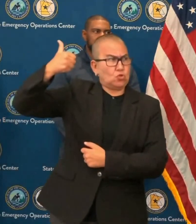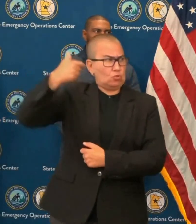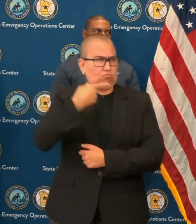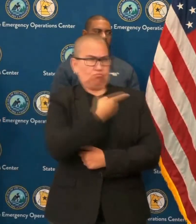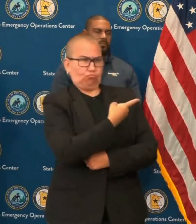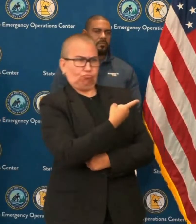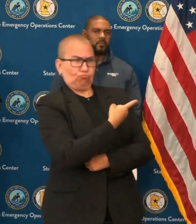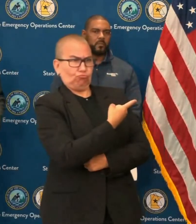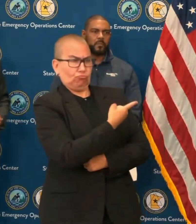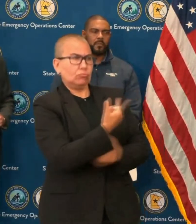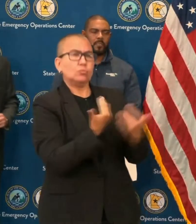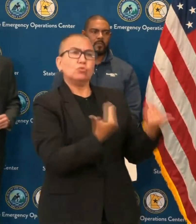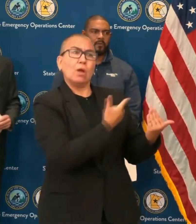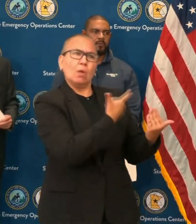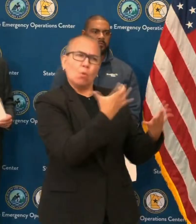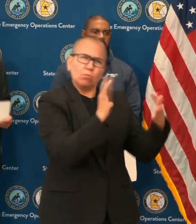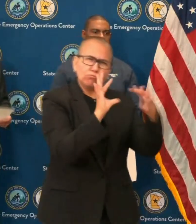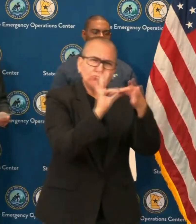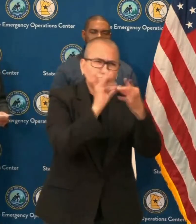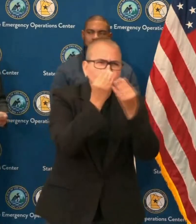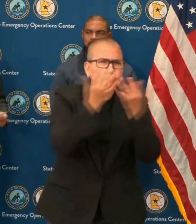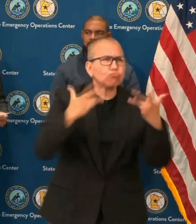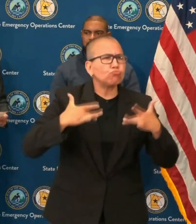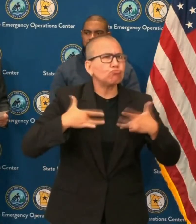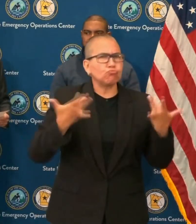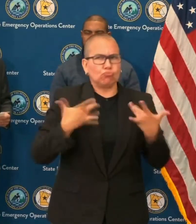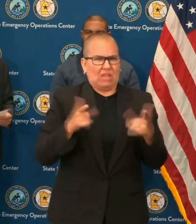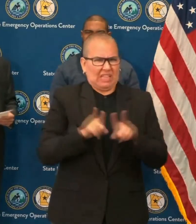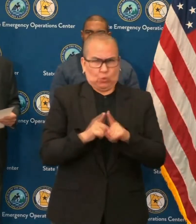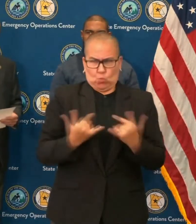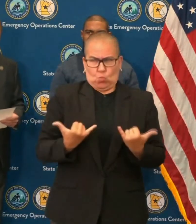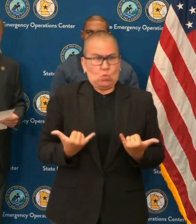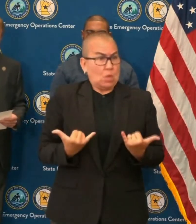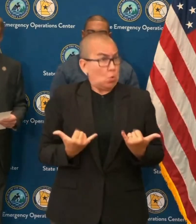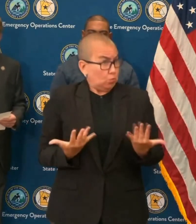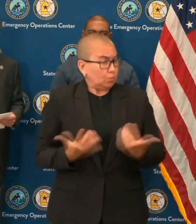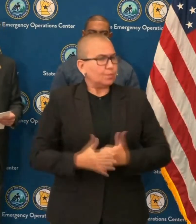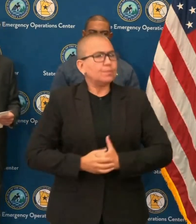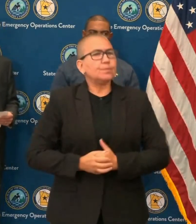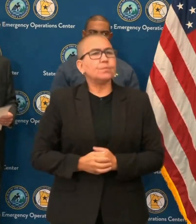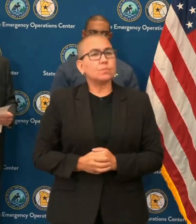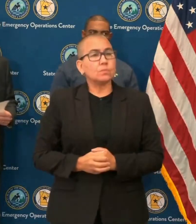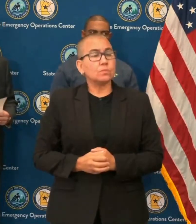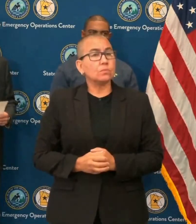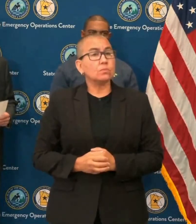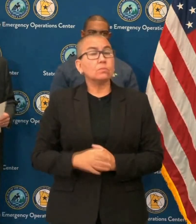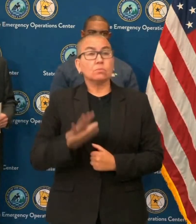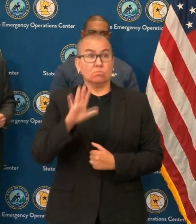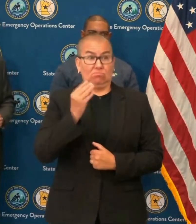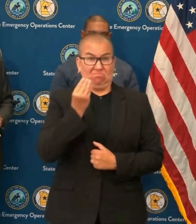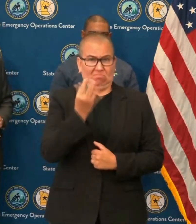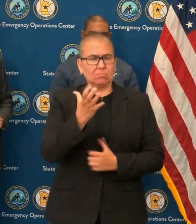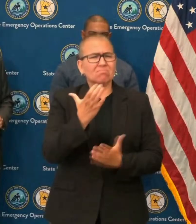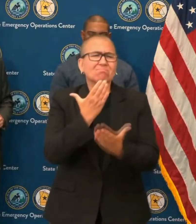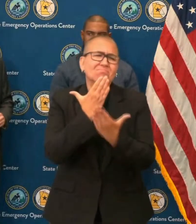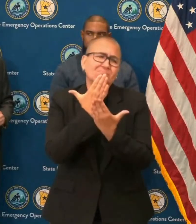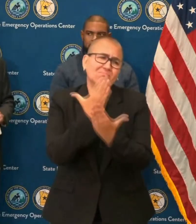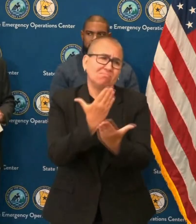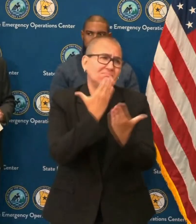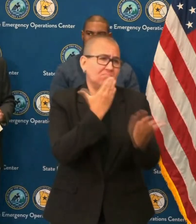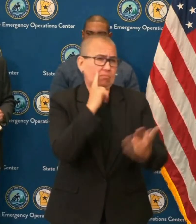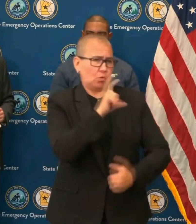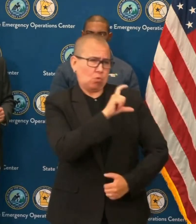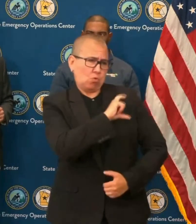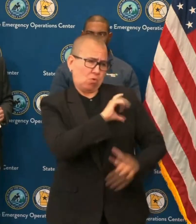to give some updates on the current investigation. First off, I would like to thank the law enforcement agencies